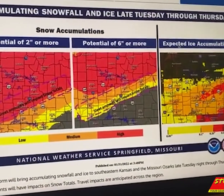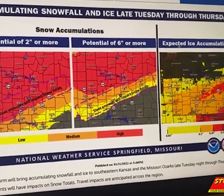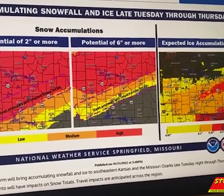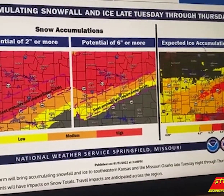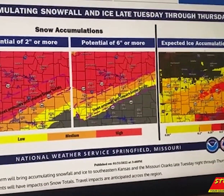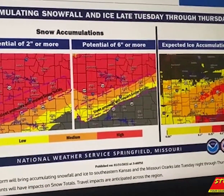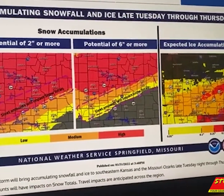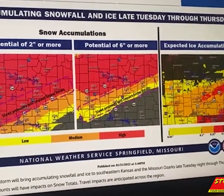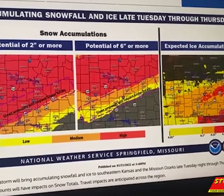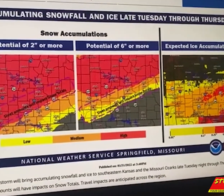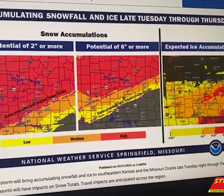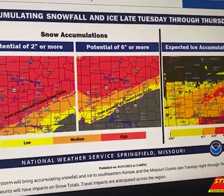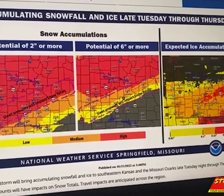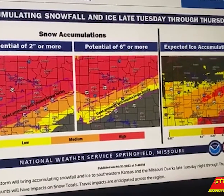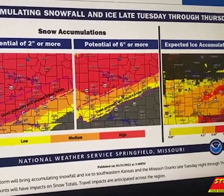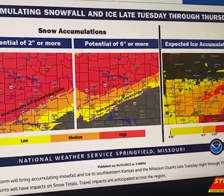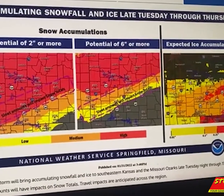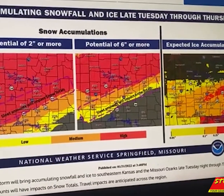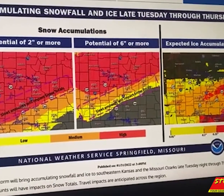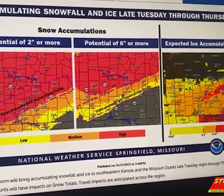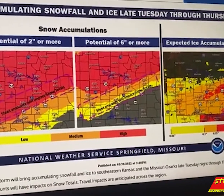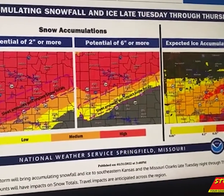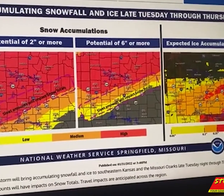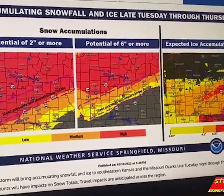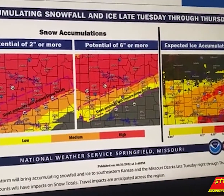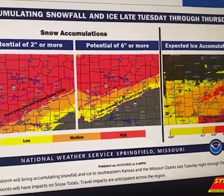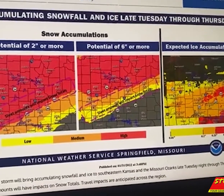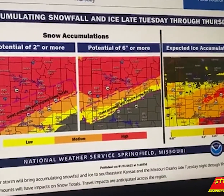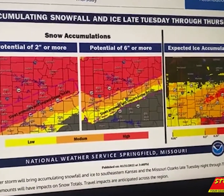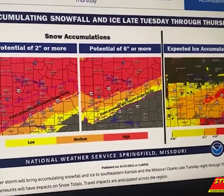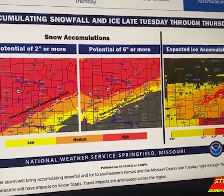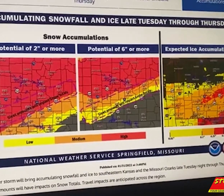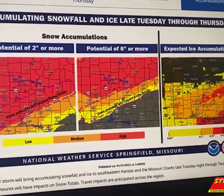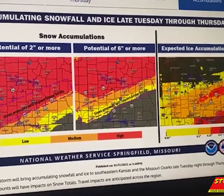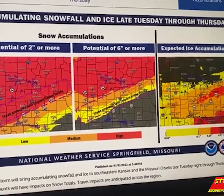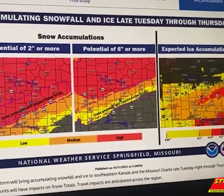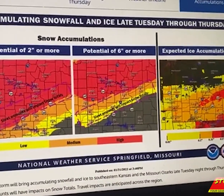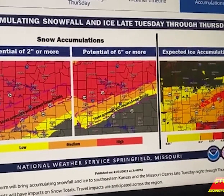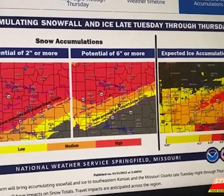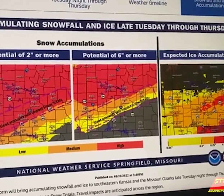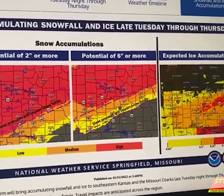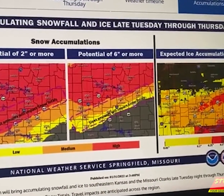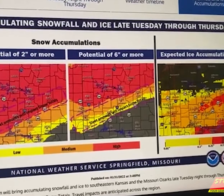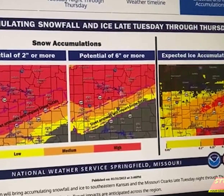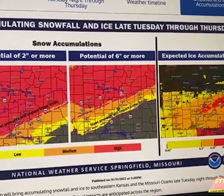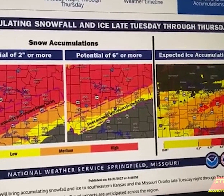expected ice accumulation. Branson area, 1/100th to 1/10. Now, we think we could get